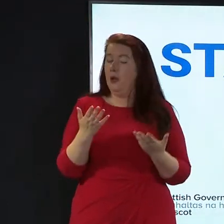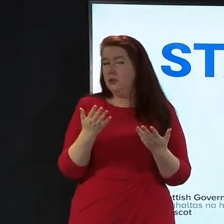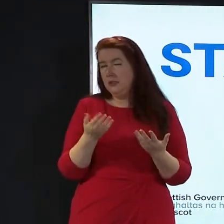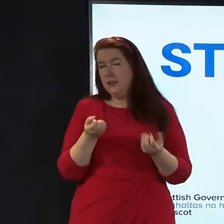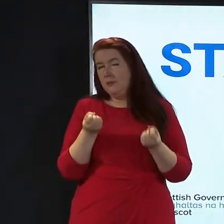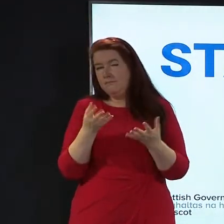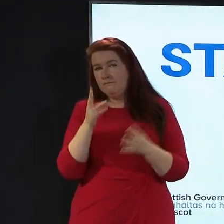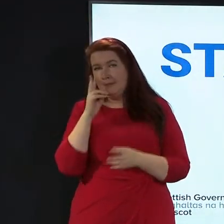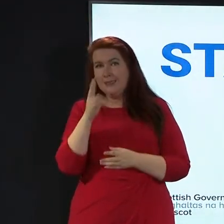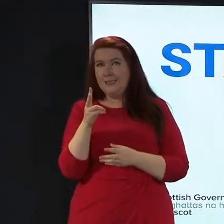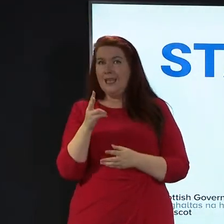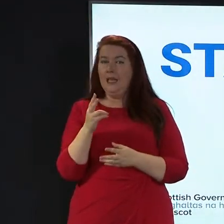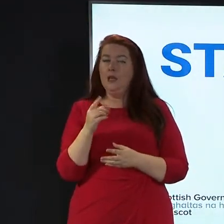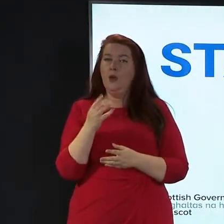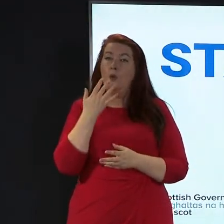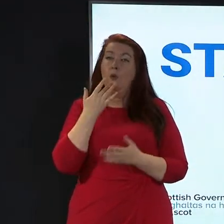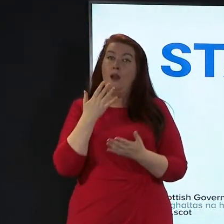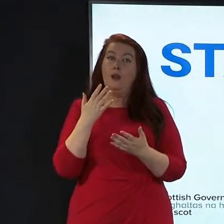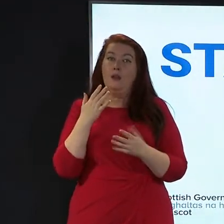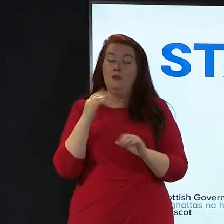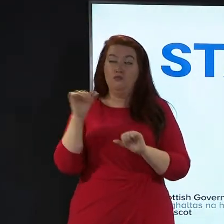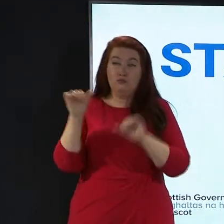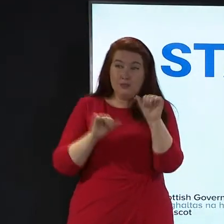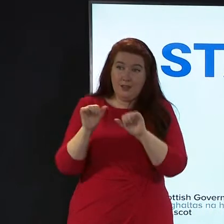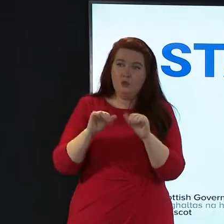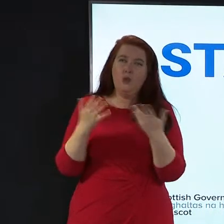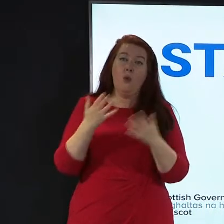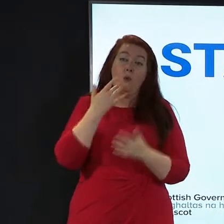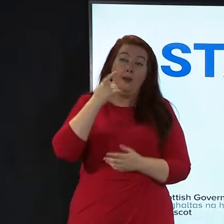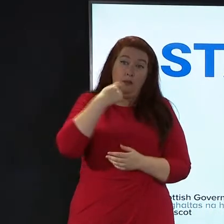give a bit of context to what we are seeing right now.